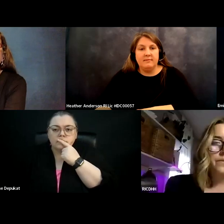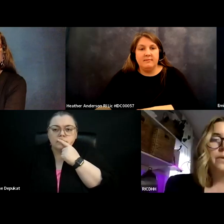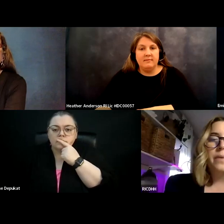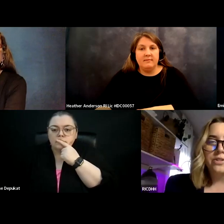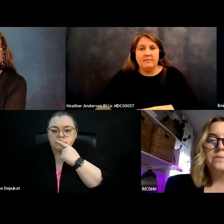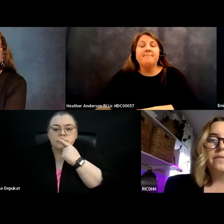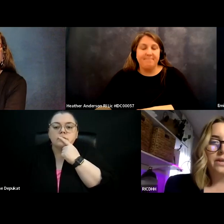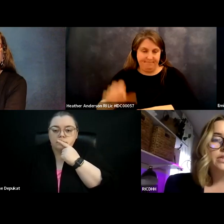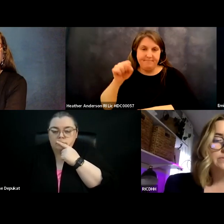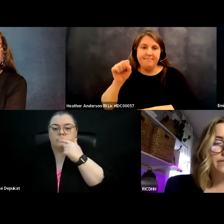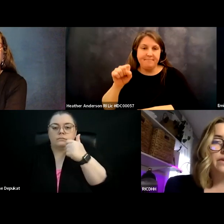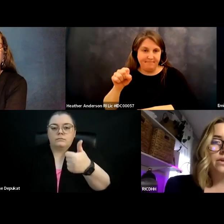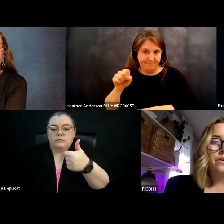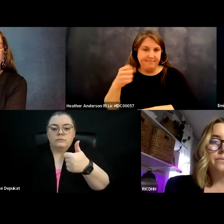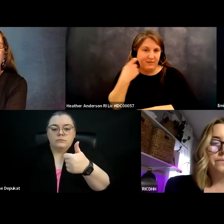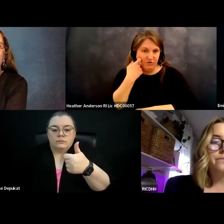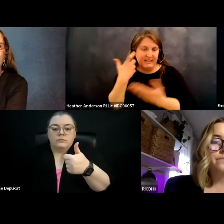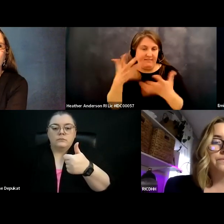Yep, I just made that adjustment. Thank you.